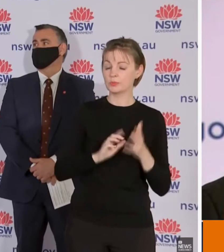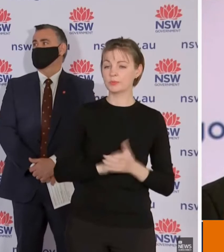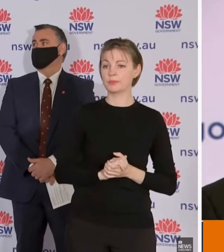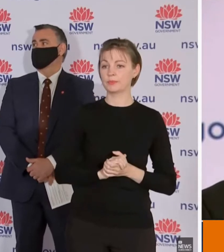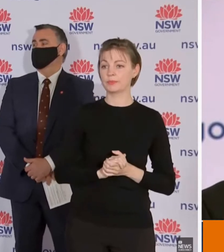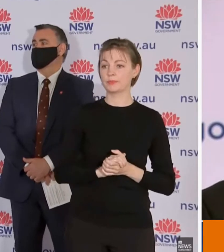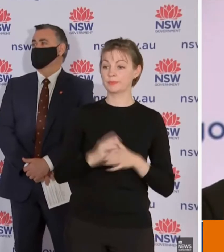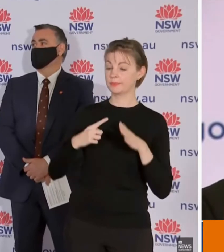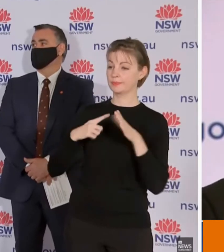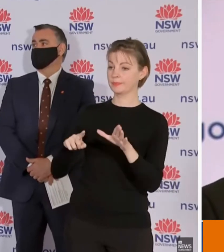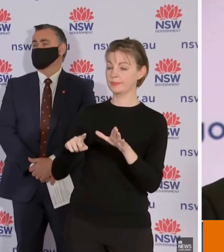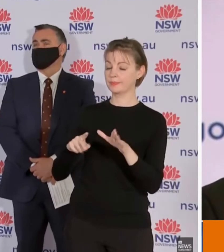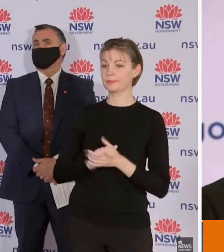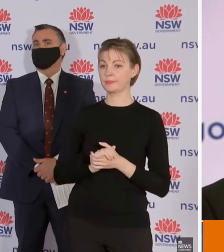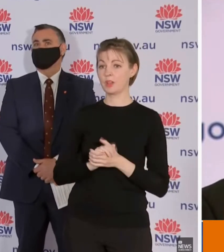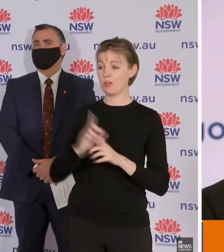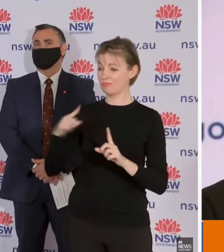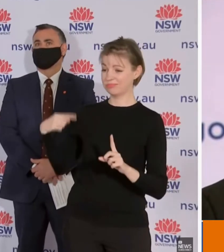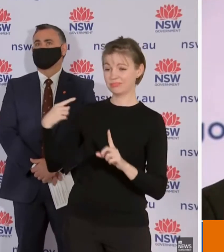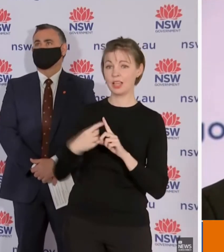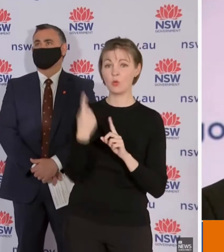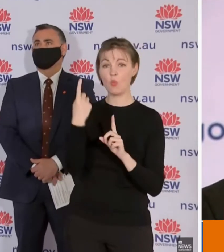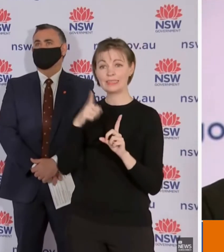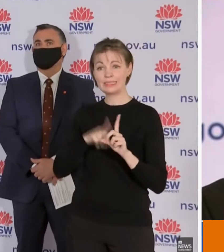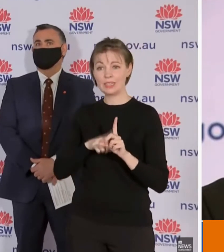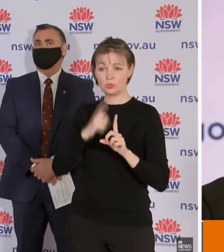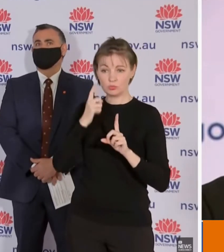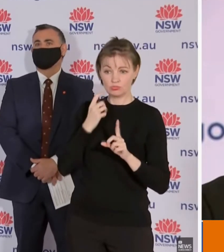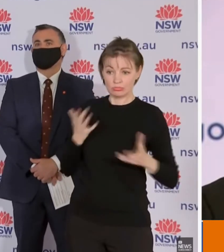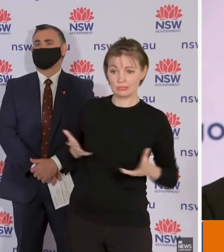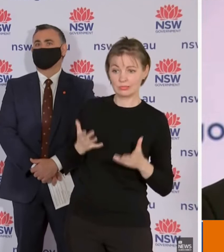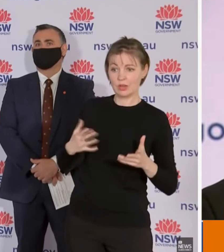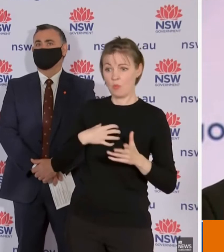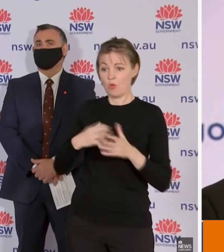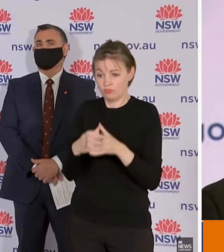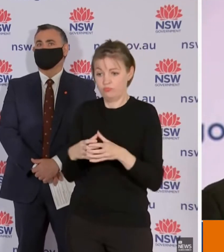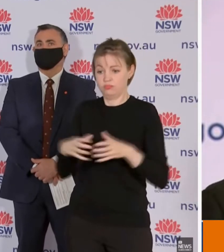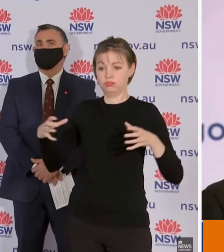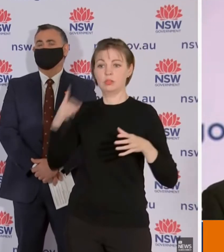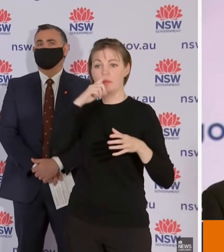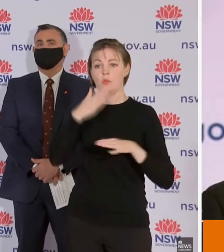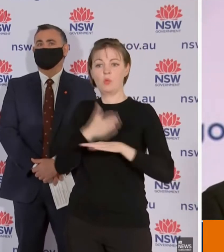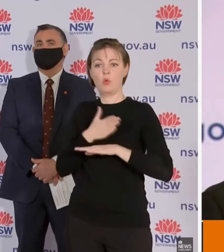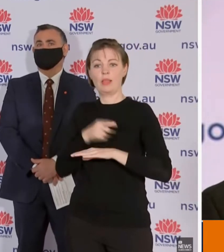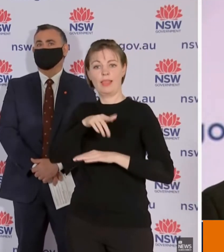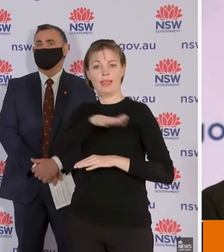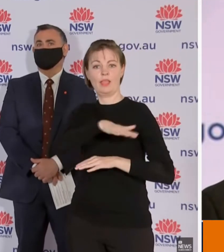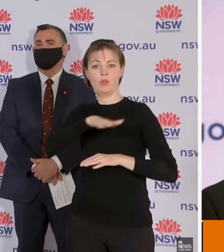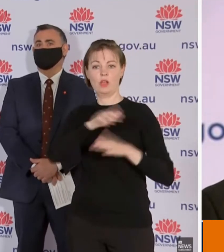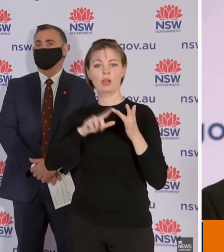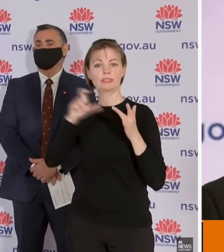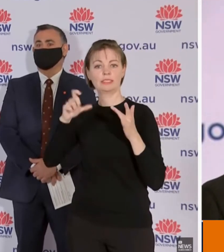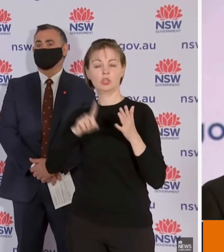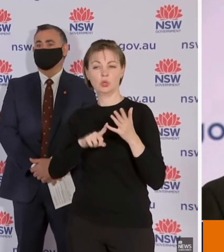resources in what is normally an extremely specialised area of medicine. But as Michelle also said, we've seen quite a